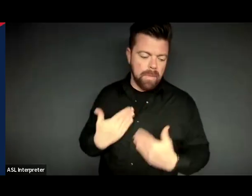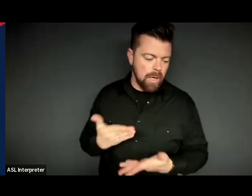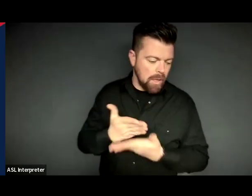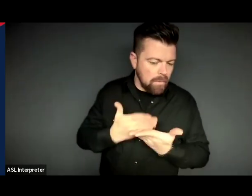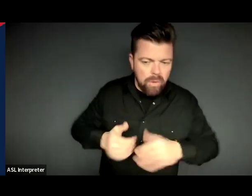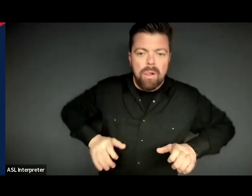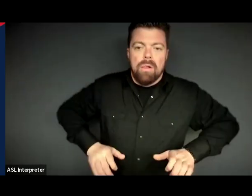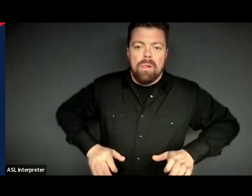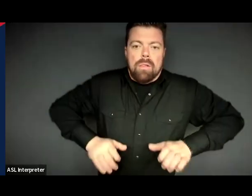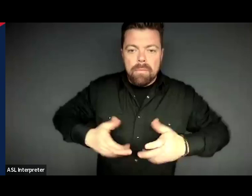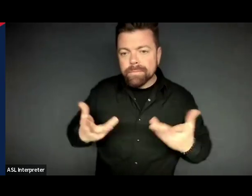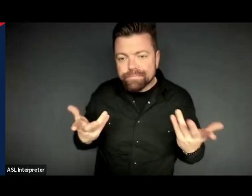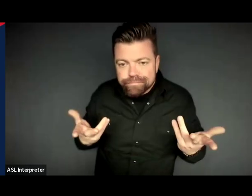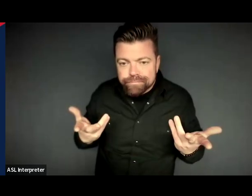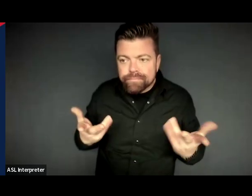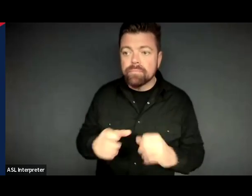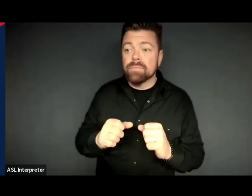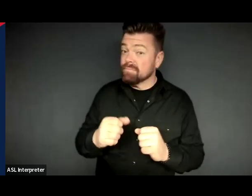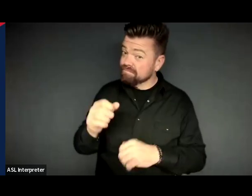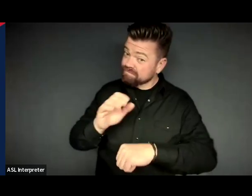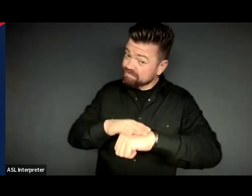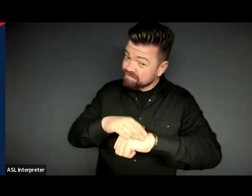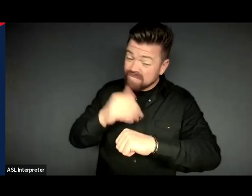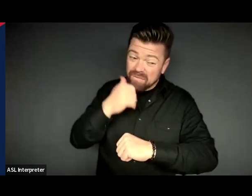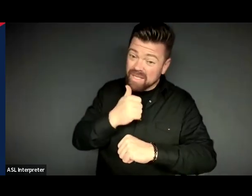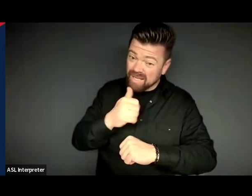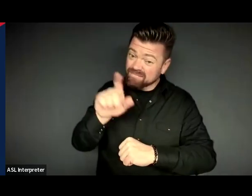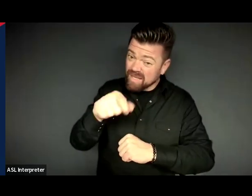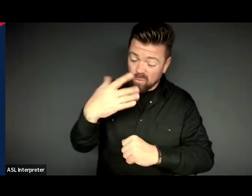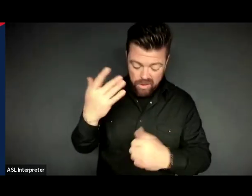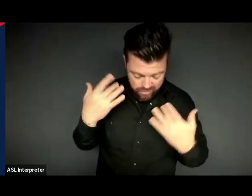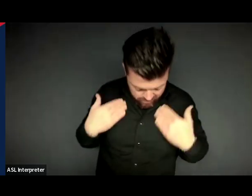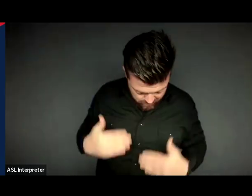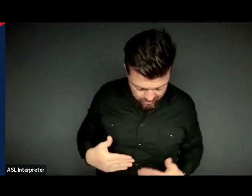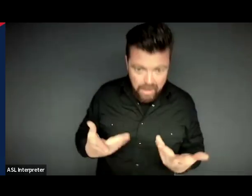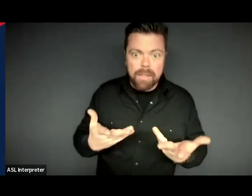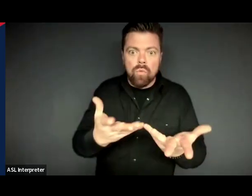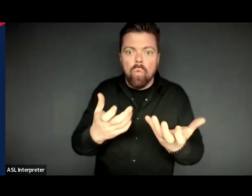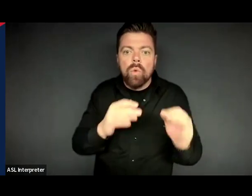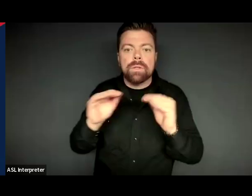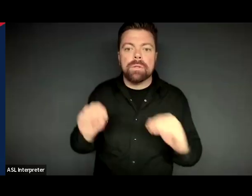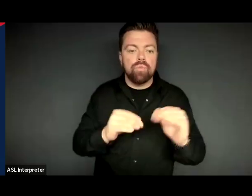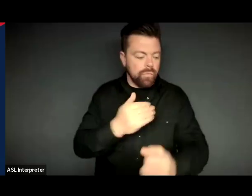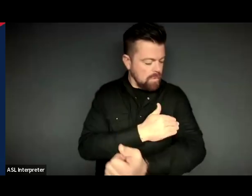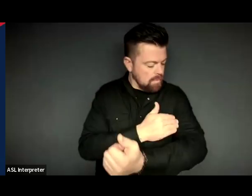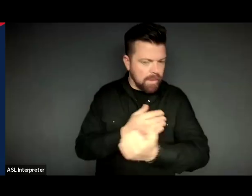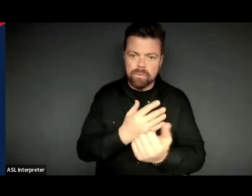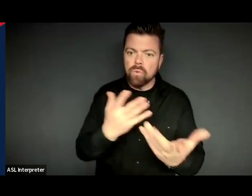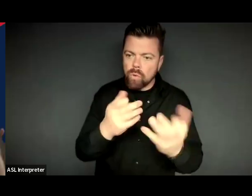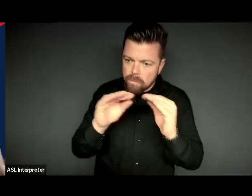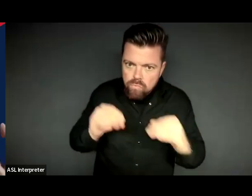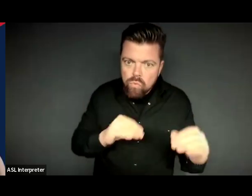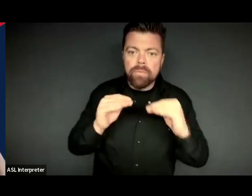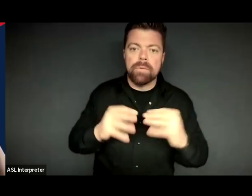or something. And so, but you have to do this every day because your body is craving movement. Your muscles are craving